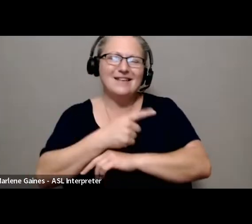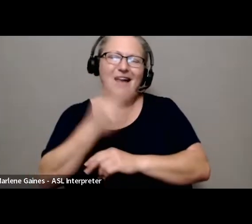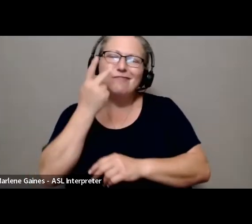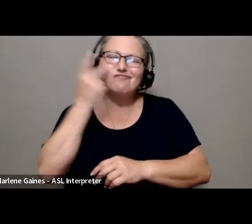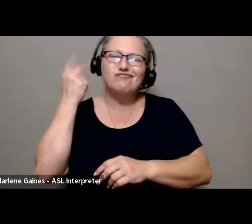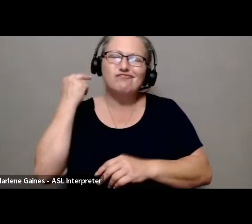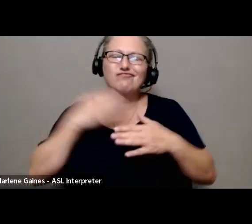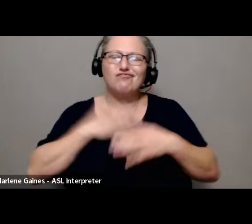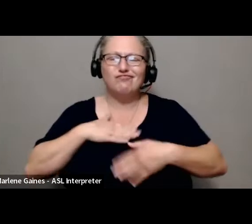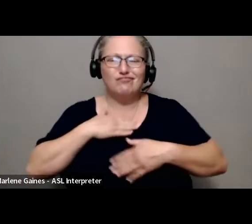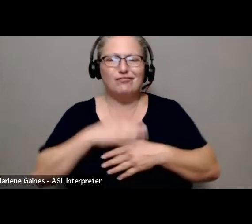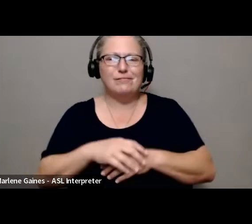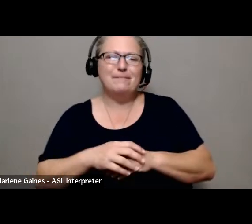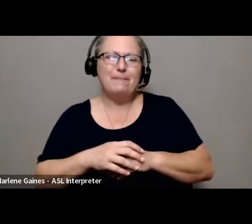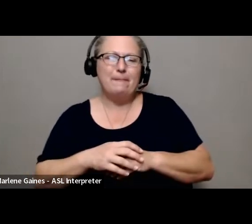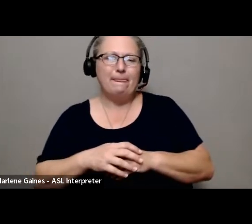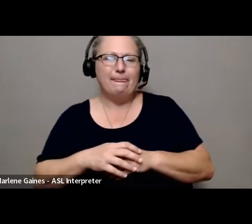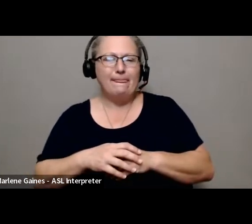me. So.